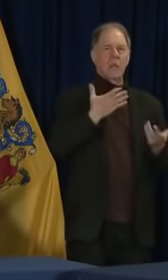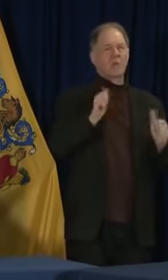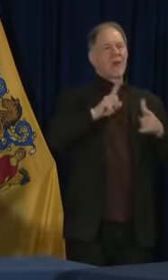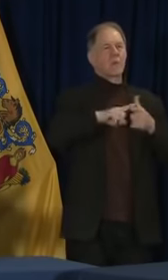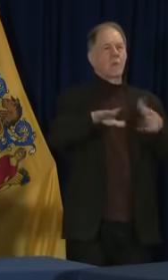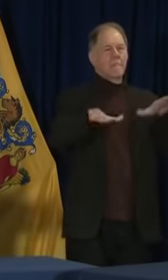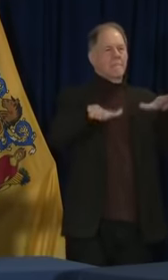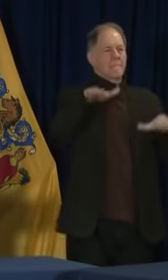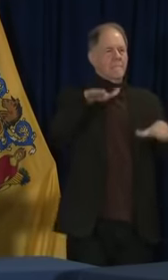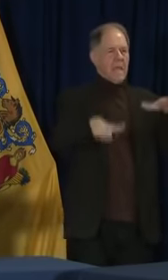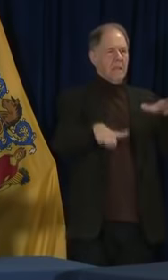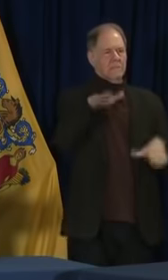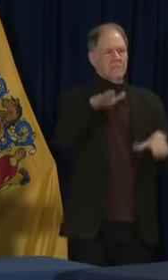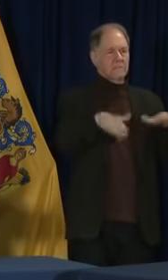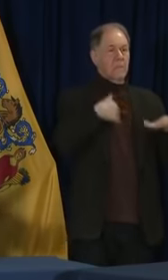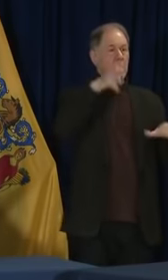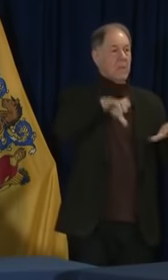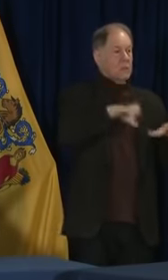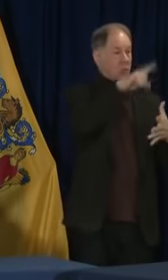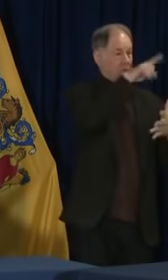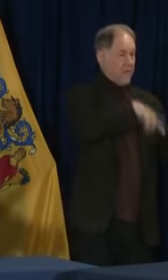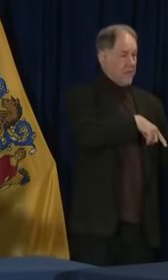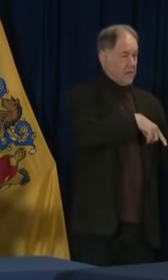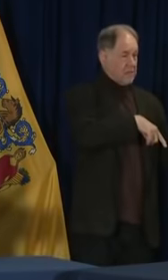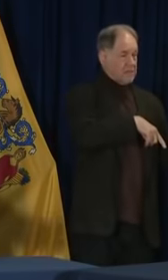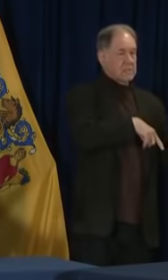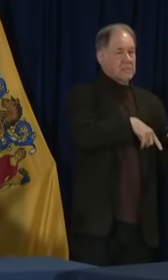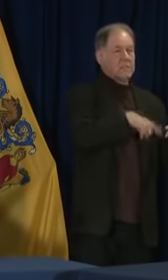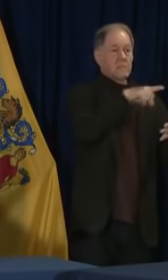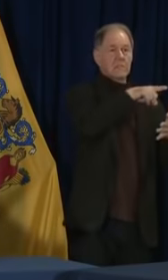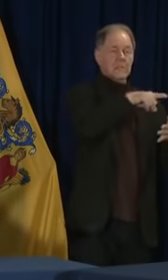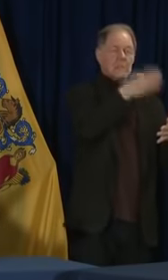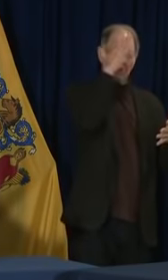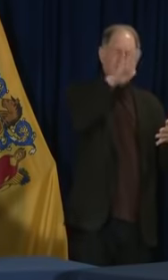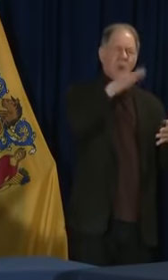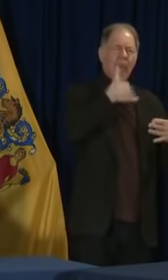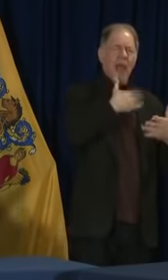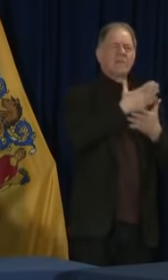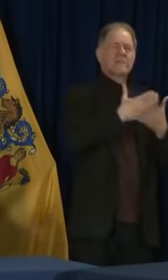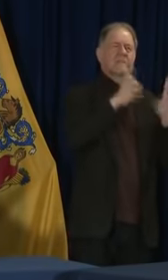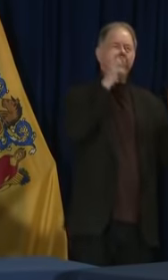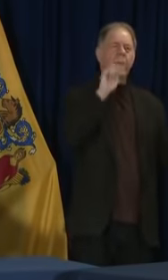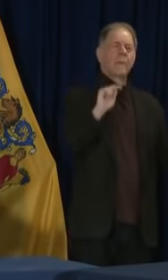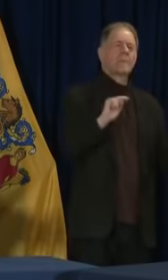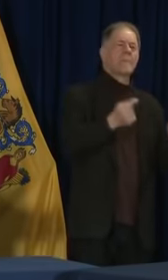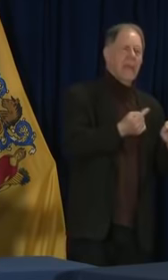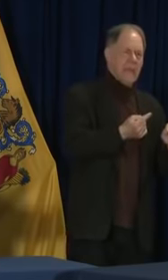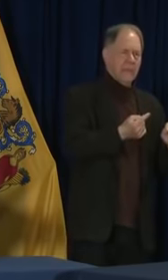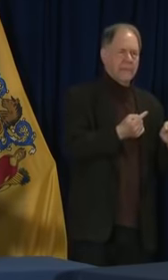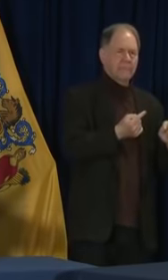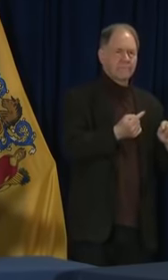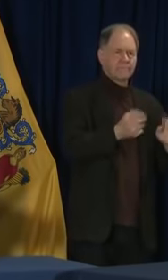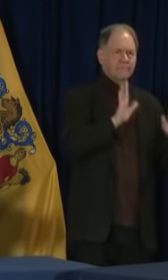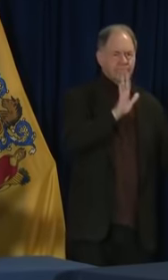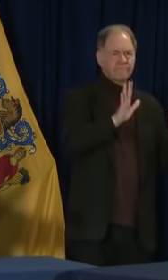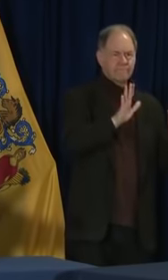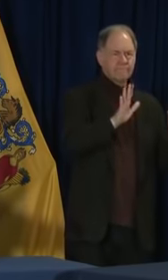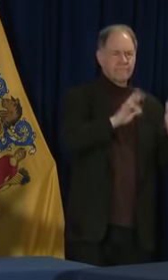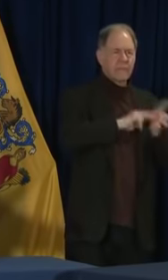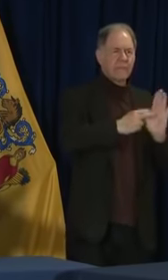right now. What are the steps we need to do over here, which come with pain, both individual and collective pain, and we get that,